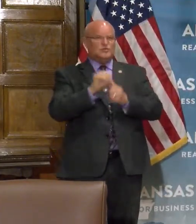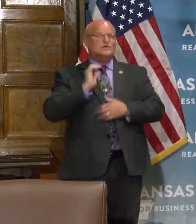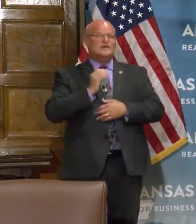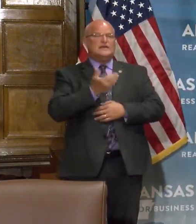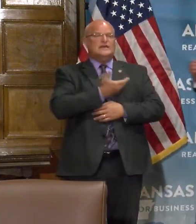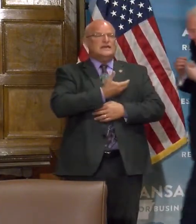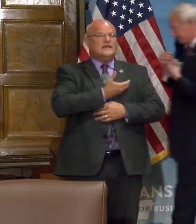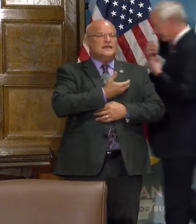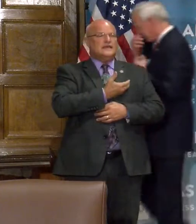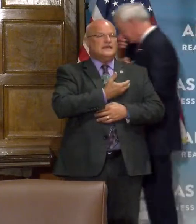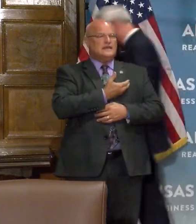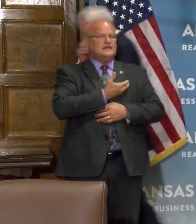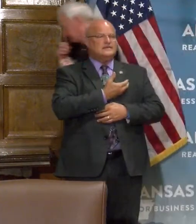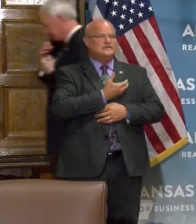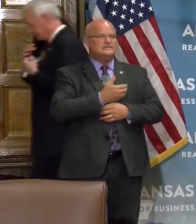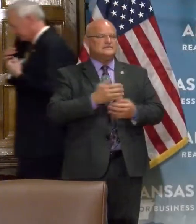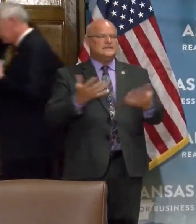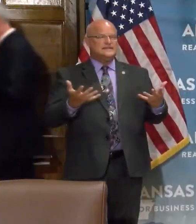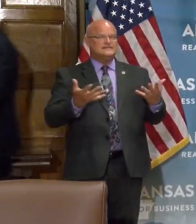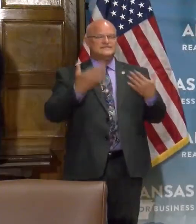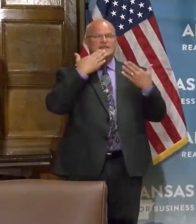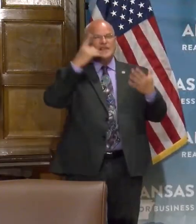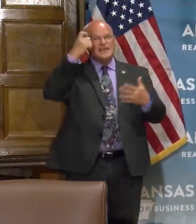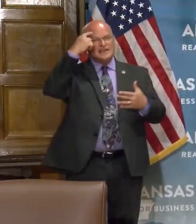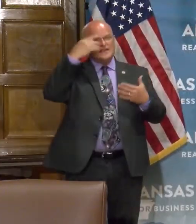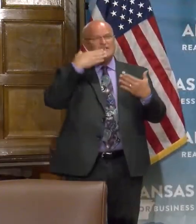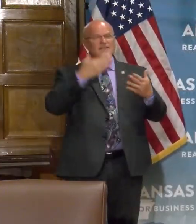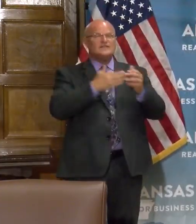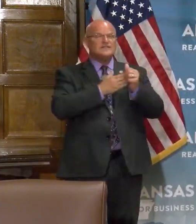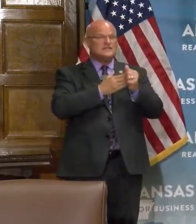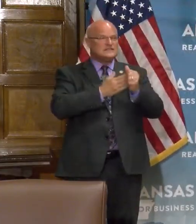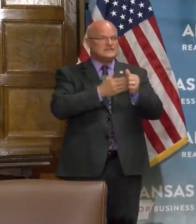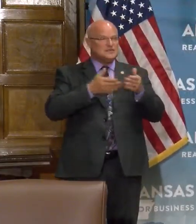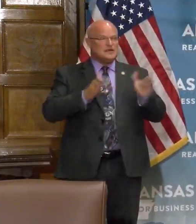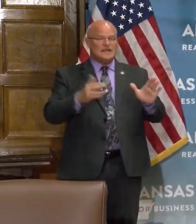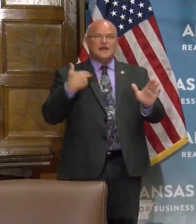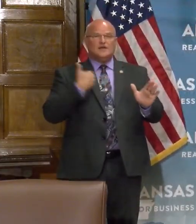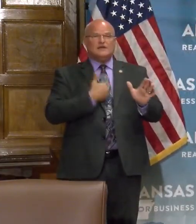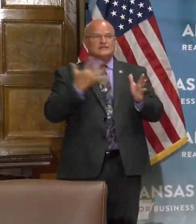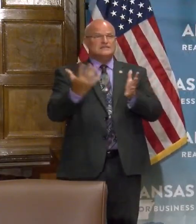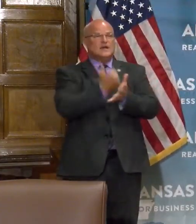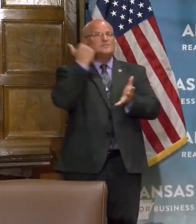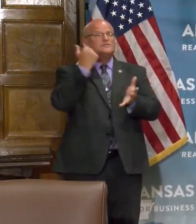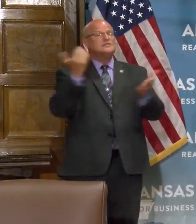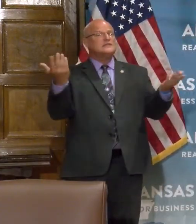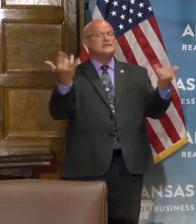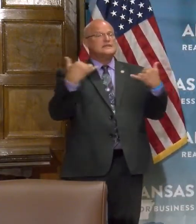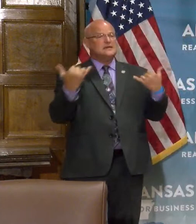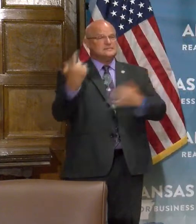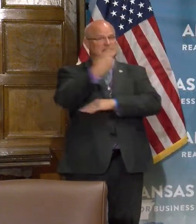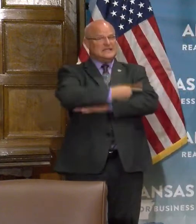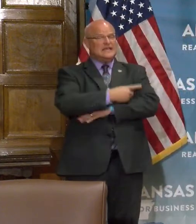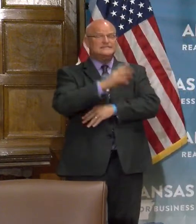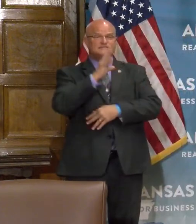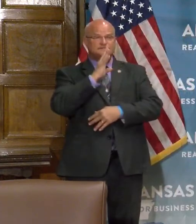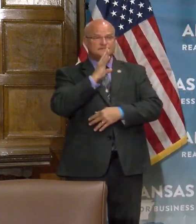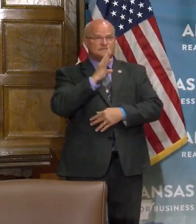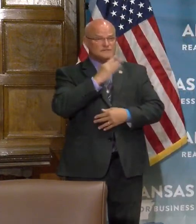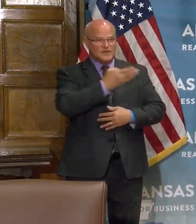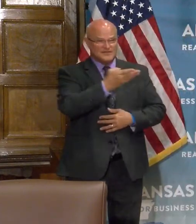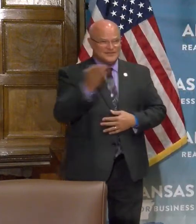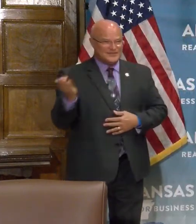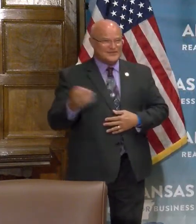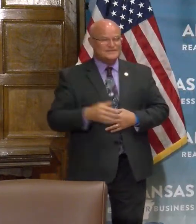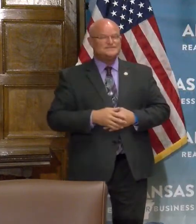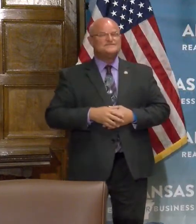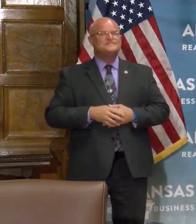effort? Well, thank you, Governor. Thanks for all your leadership and for allowing us an opportunity to be here today and speak to everyone. I'll